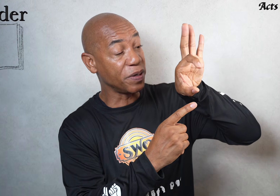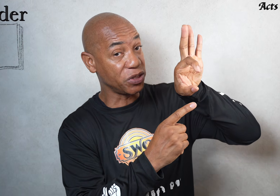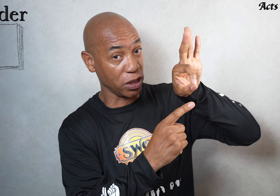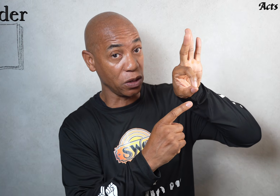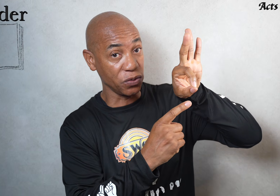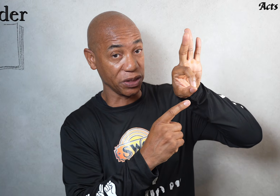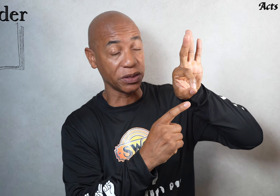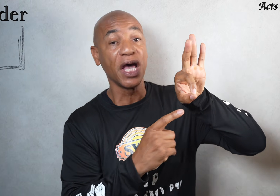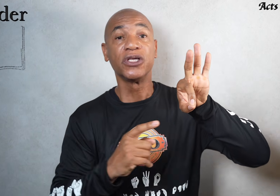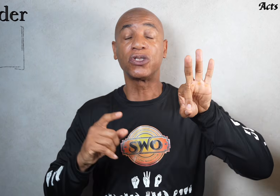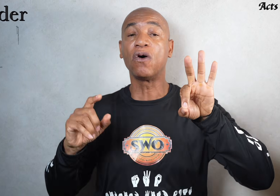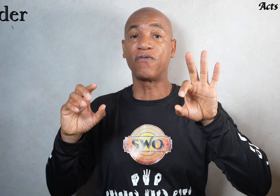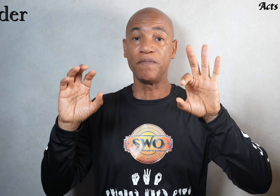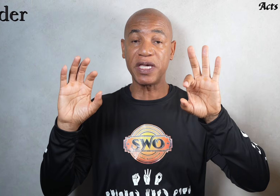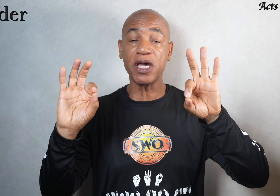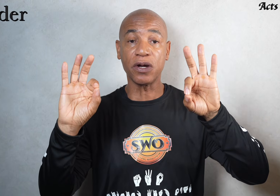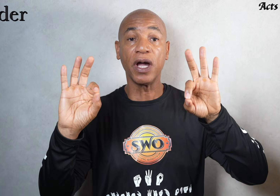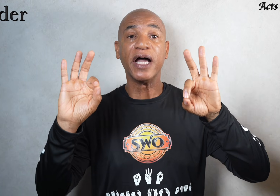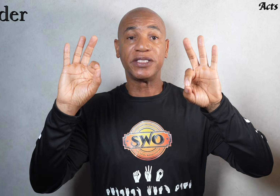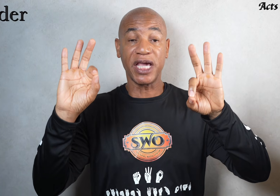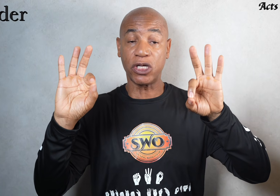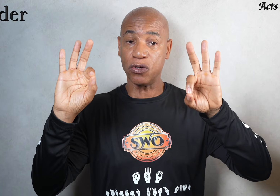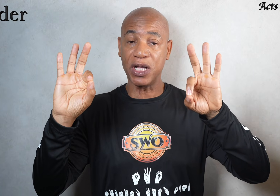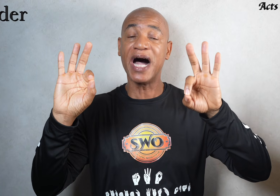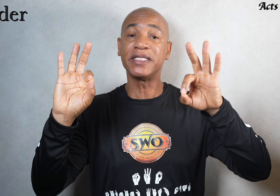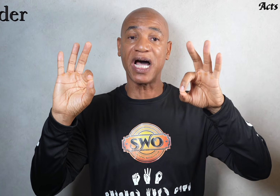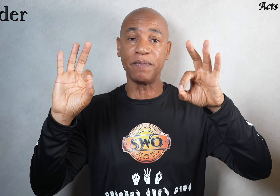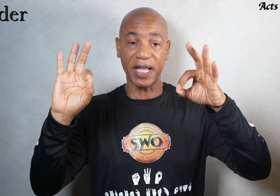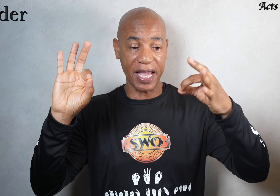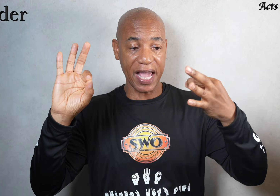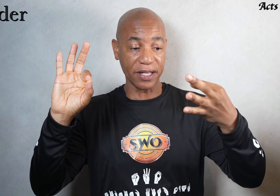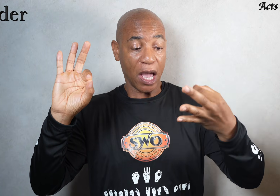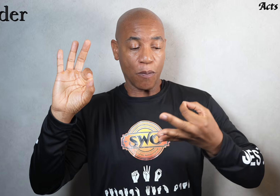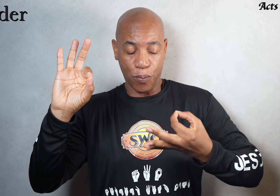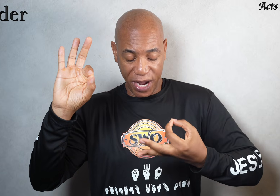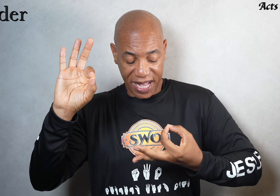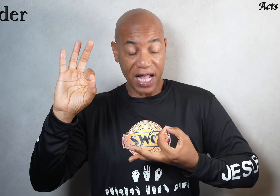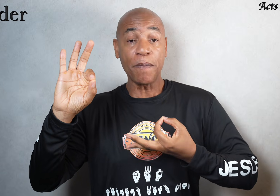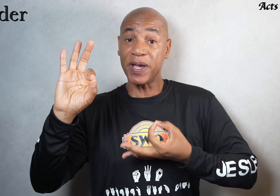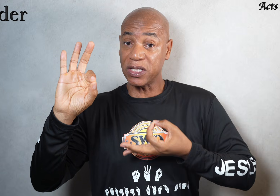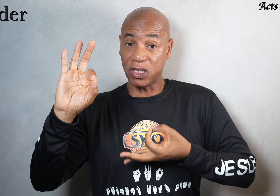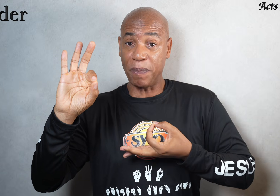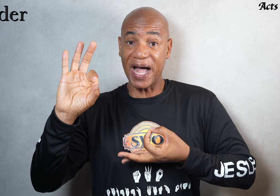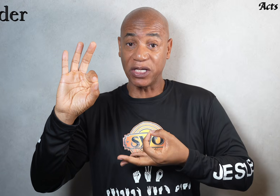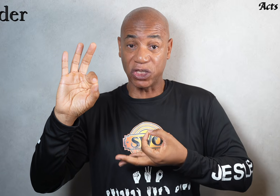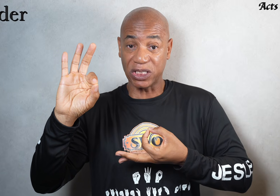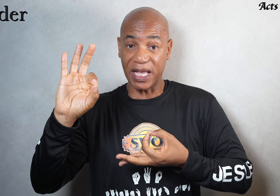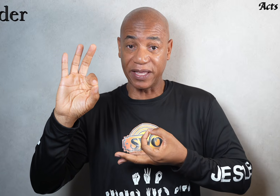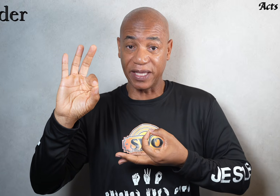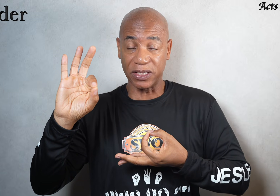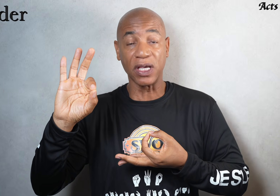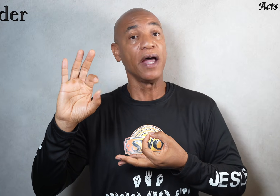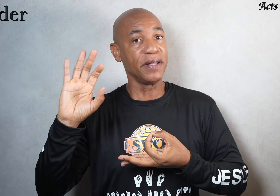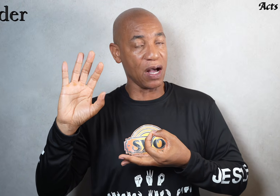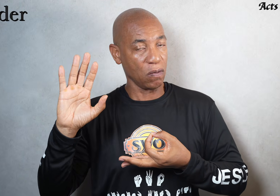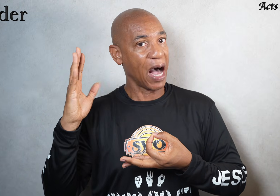and closes. So from here, take your non-dominant hand, bring that up against the body just like this. Now, I